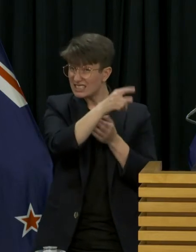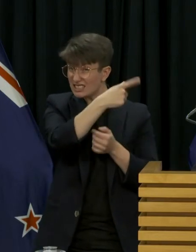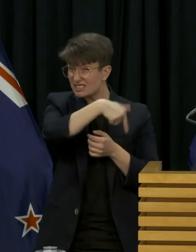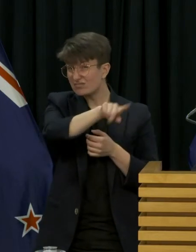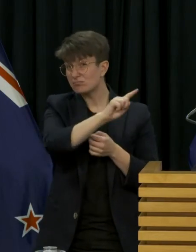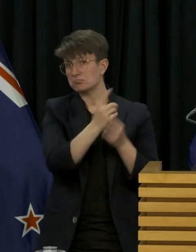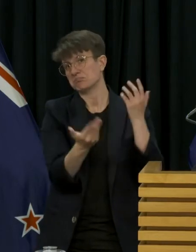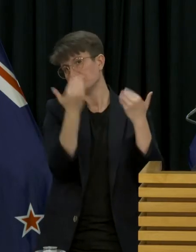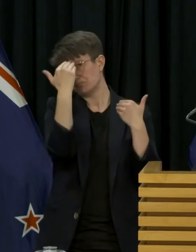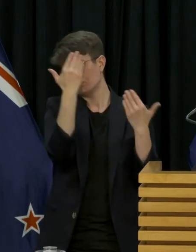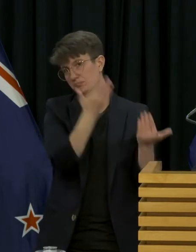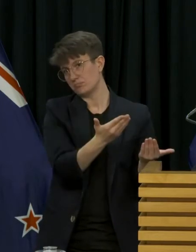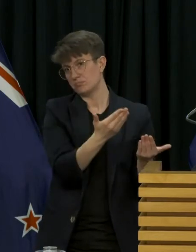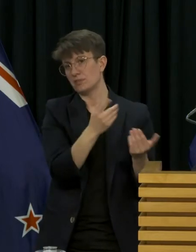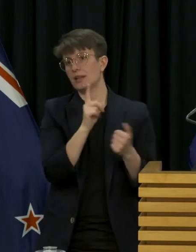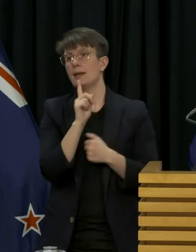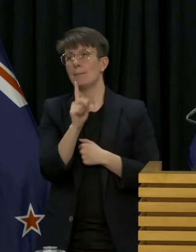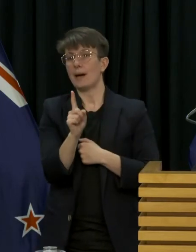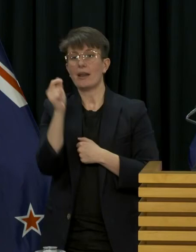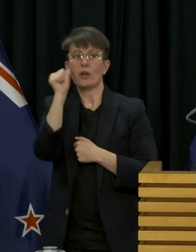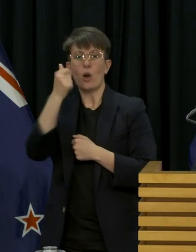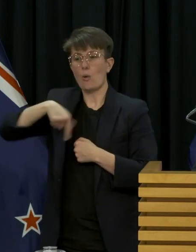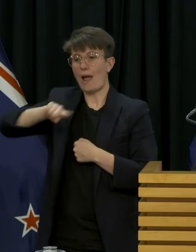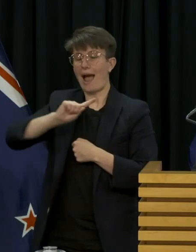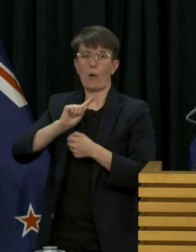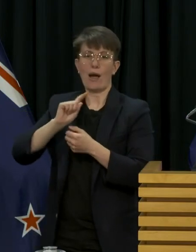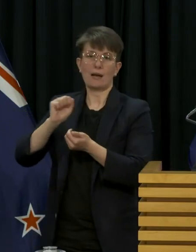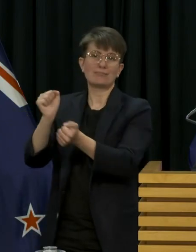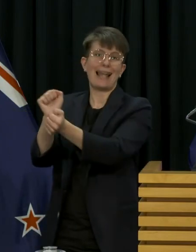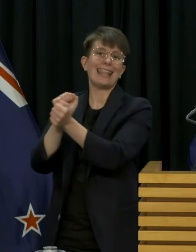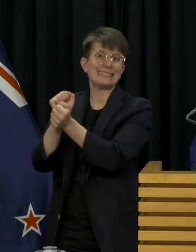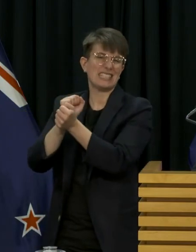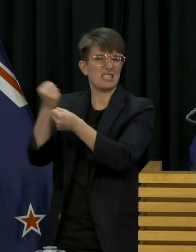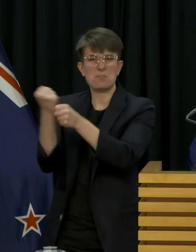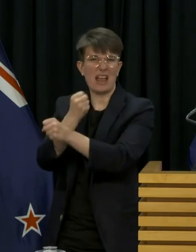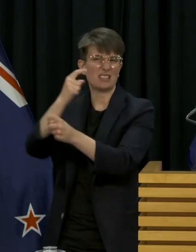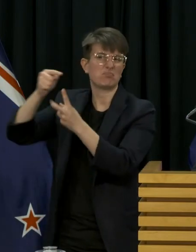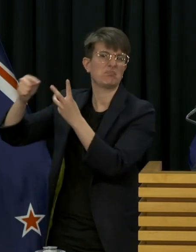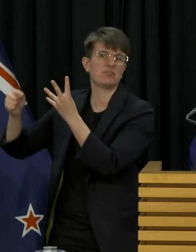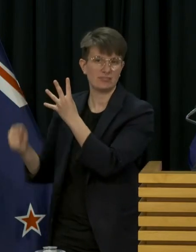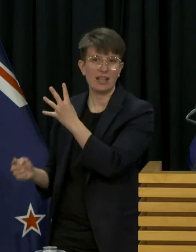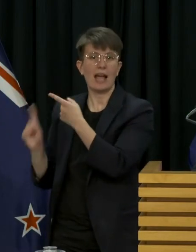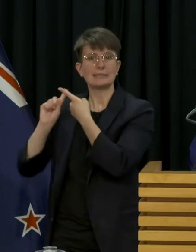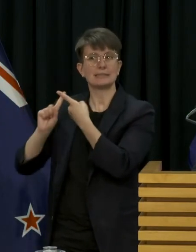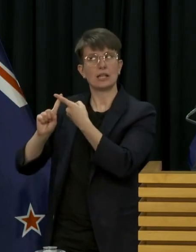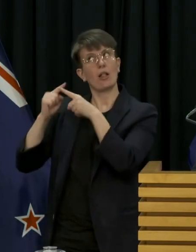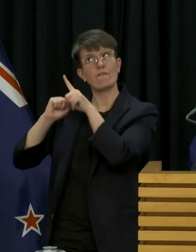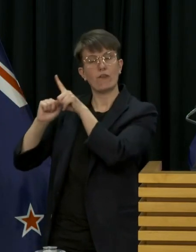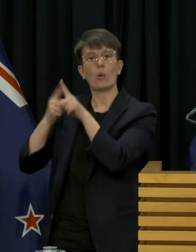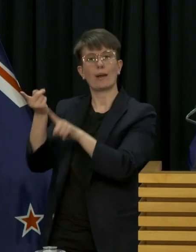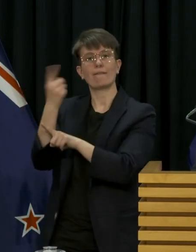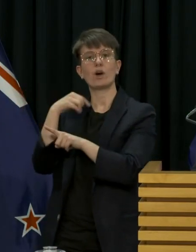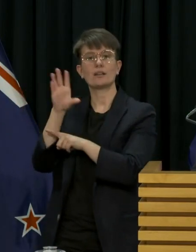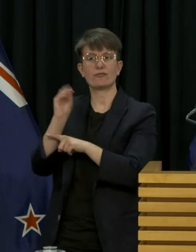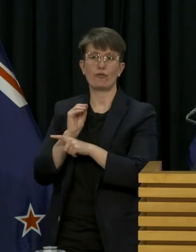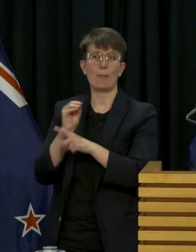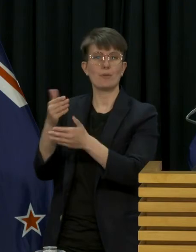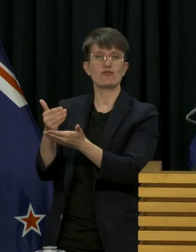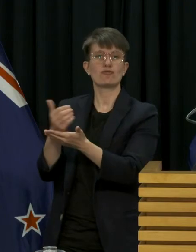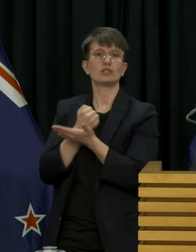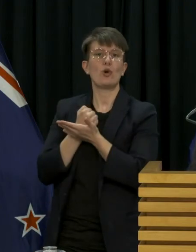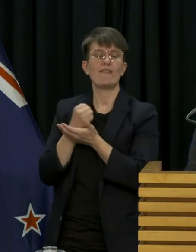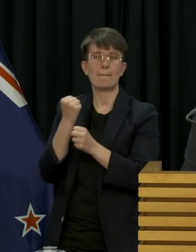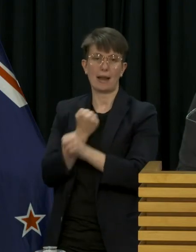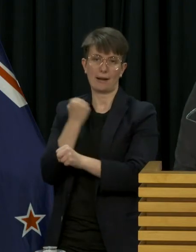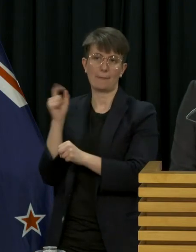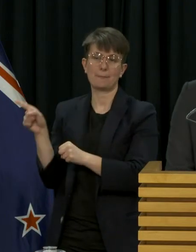of our mainstream lenders have already moved on that in anticipation of likely moves by the Reserve Bank. Are you comfortable though with those LVRs